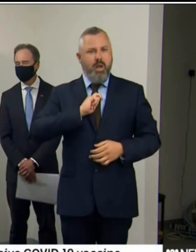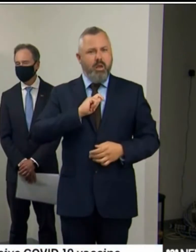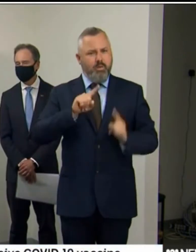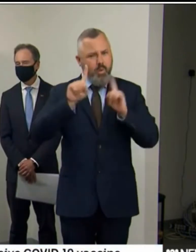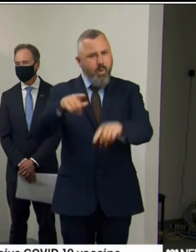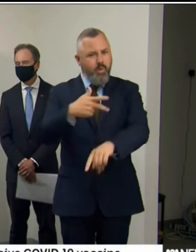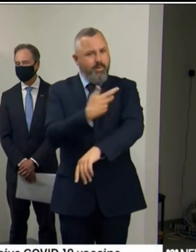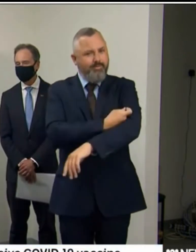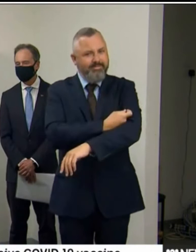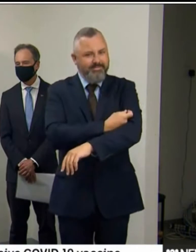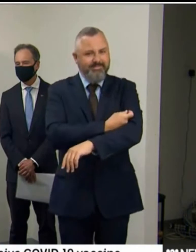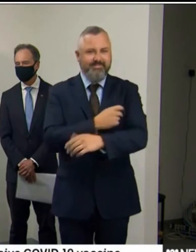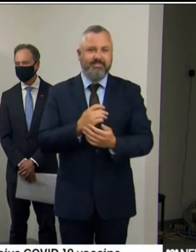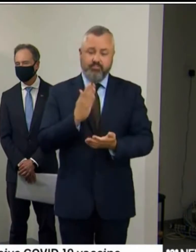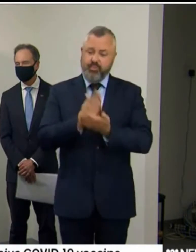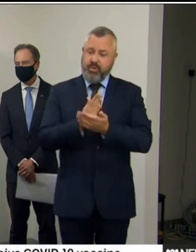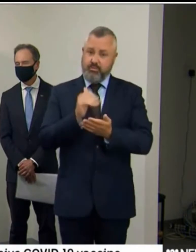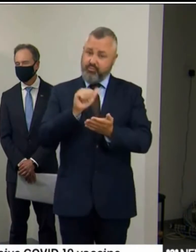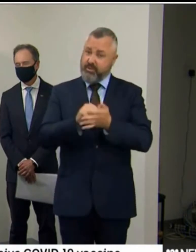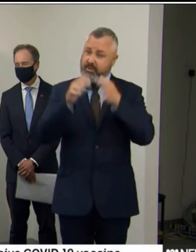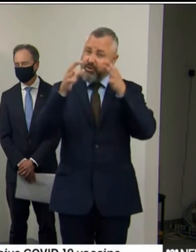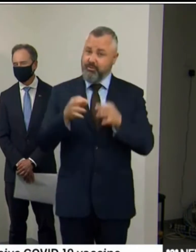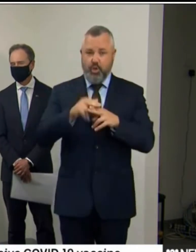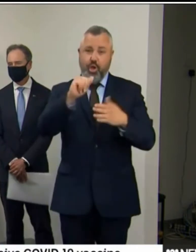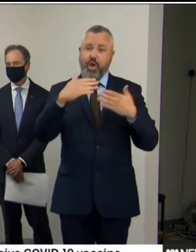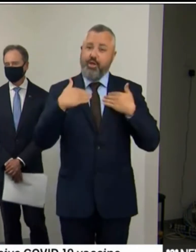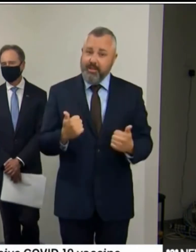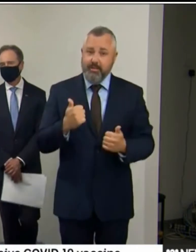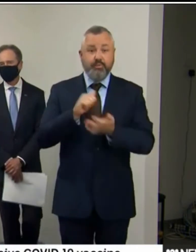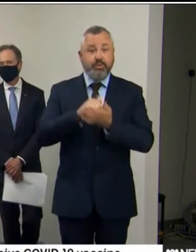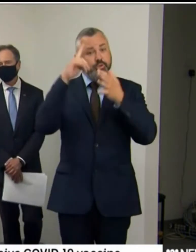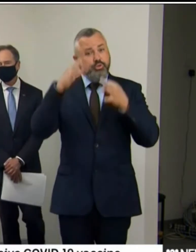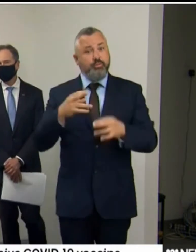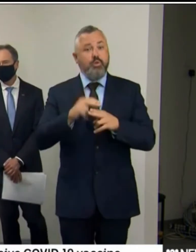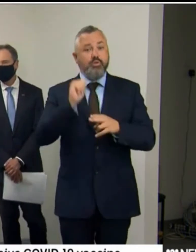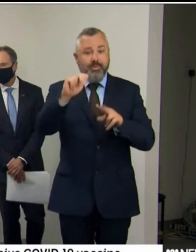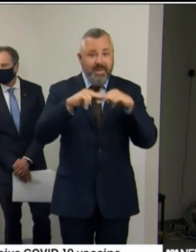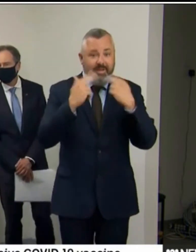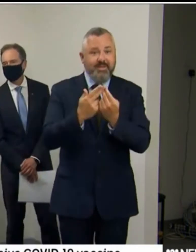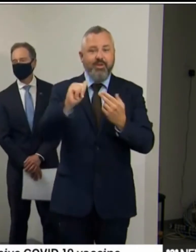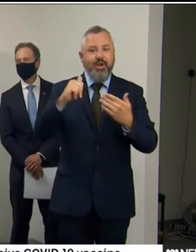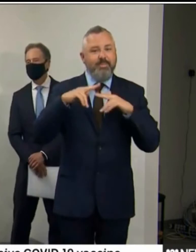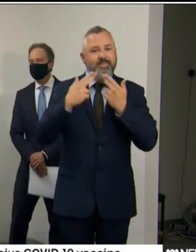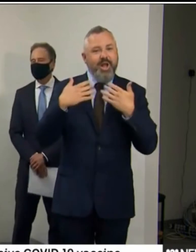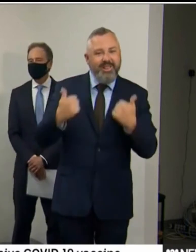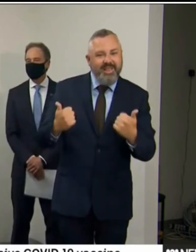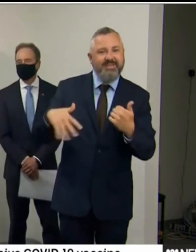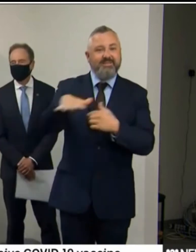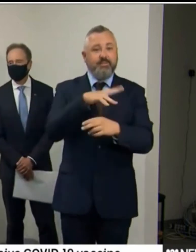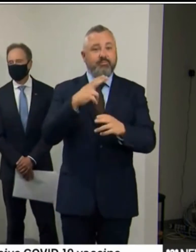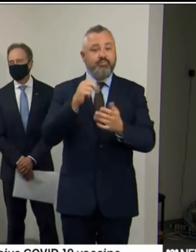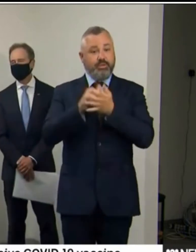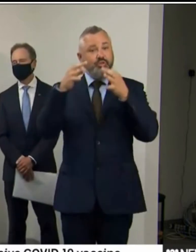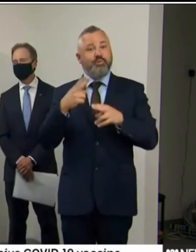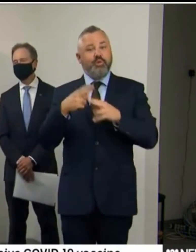It's the right decision for your own health, it's the right decision for your family's health, it's the right decision for the community's